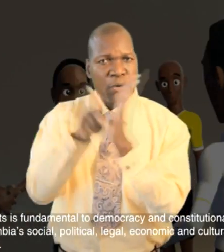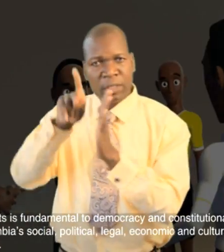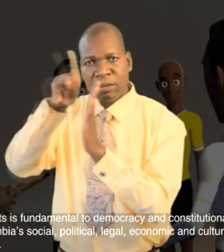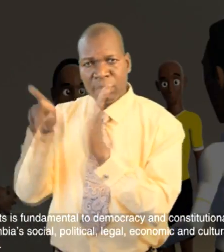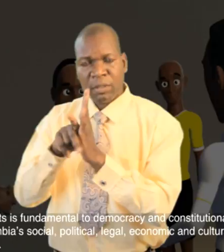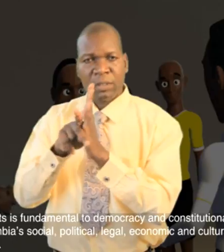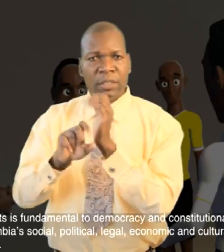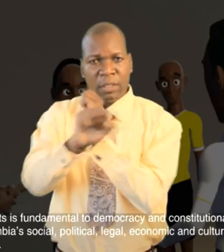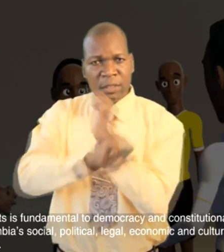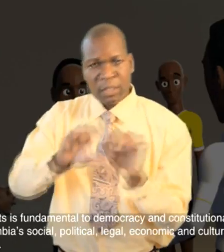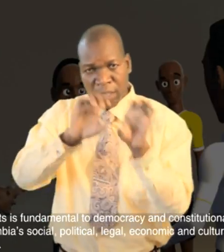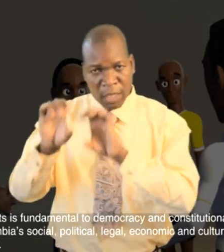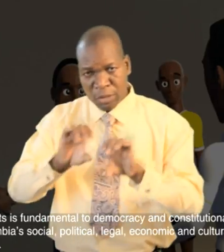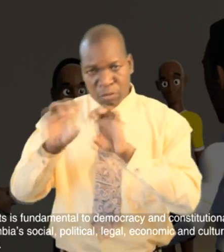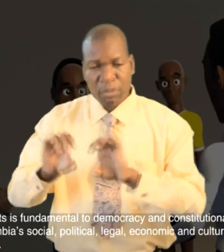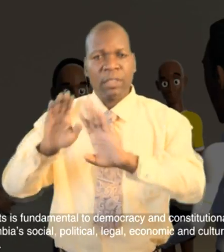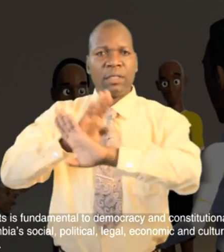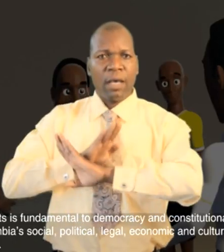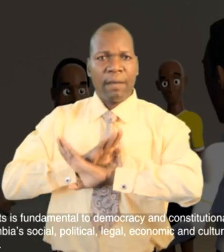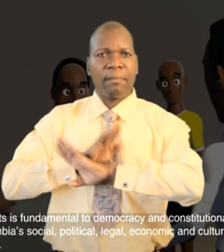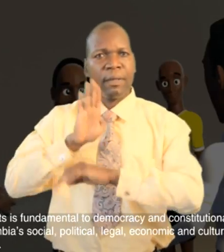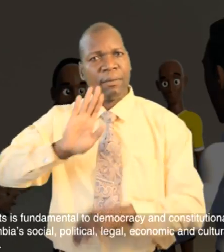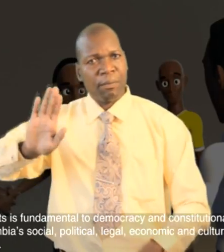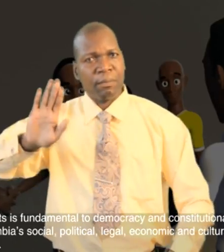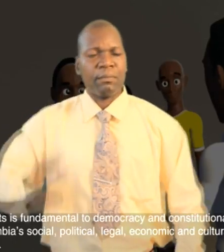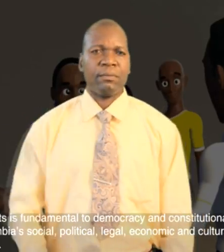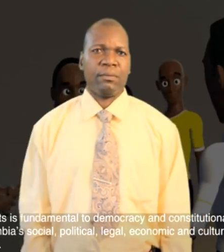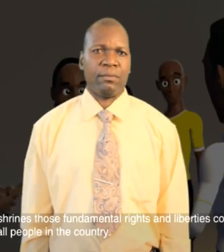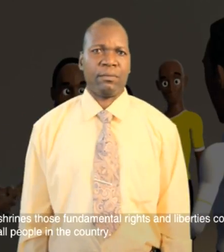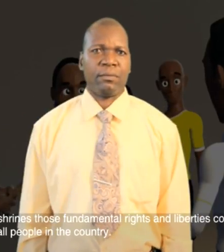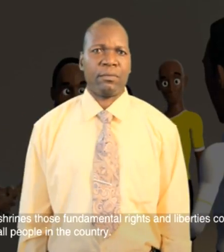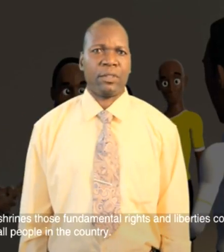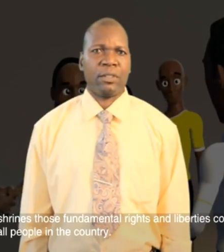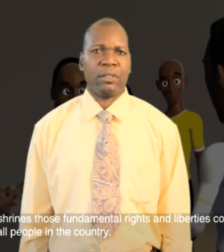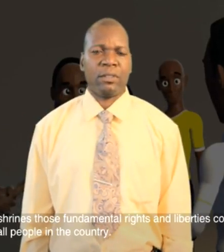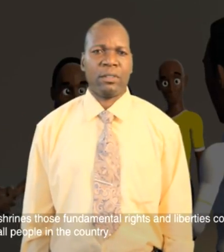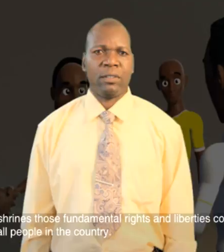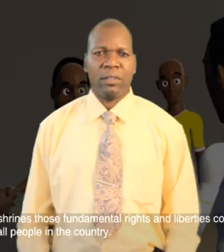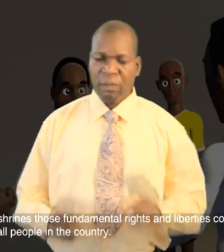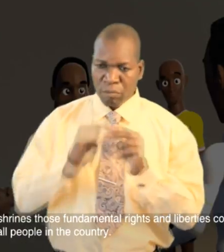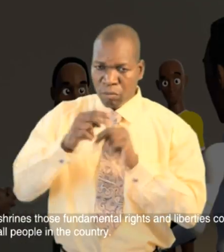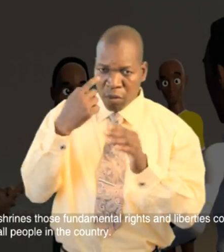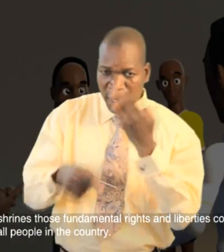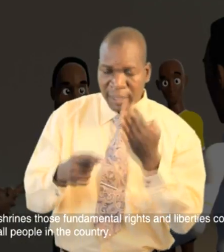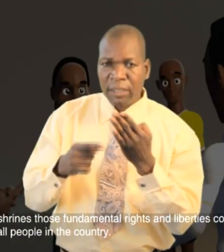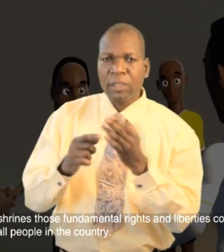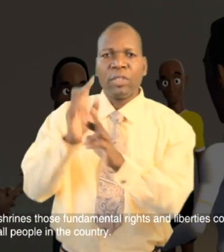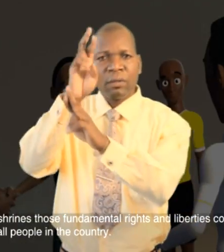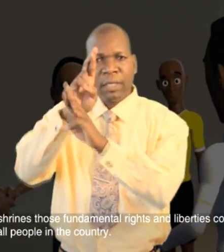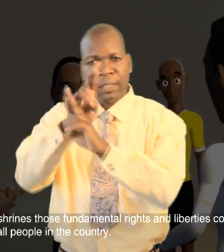cultural policies and state action. It formally enshrines those fundamental rights